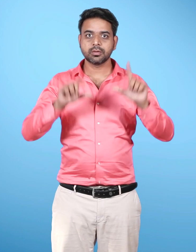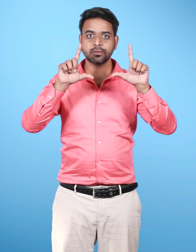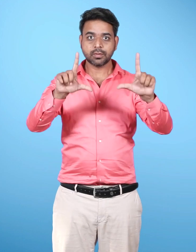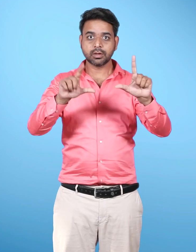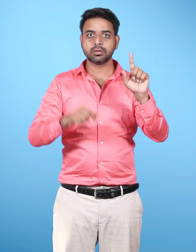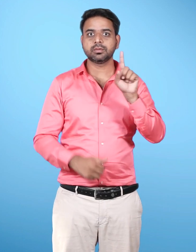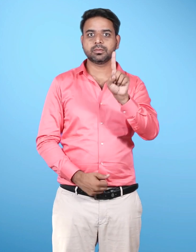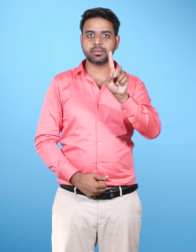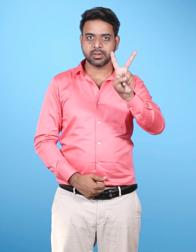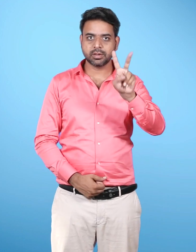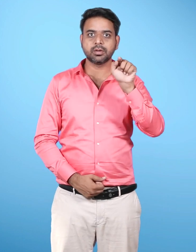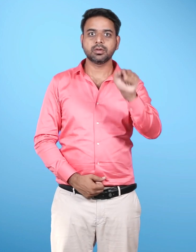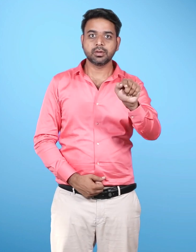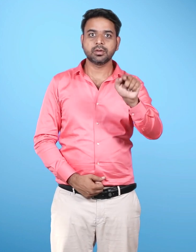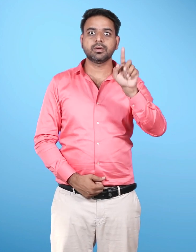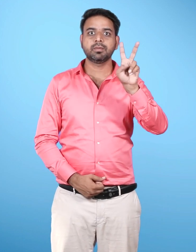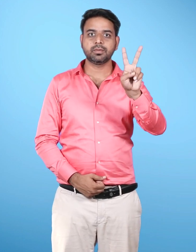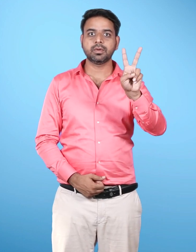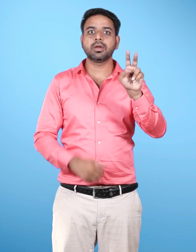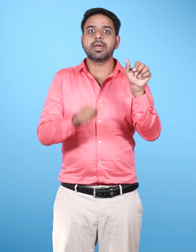Here is a figure 12.12a,